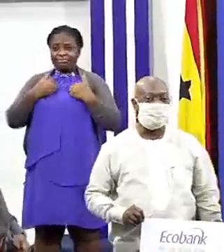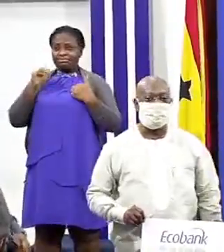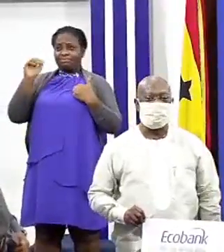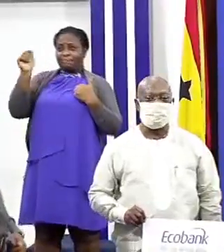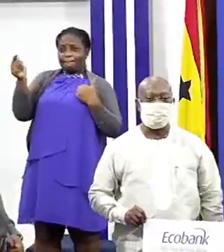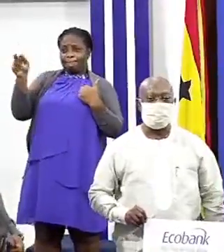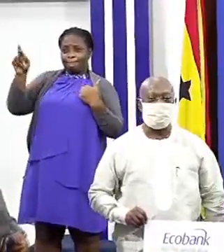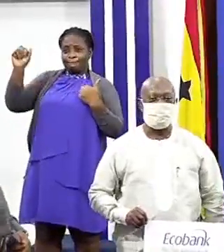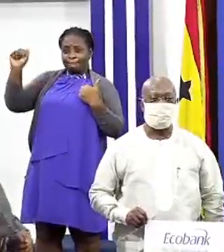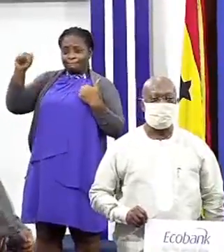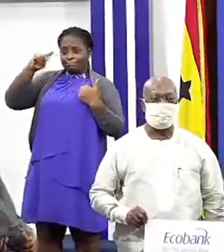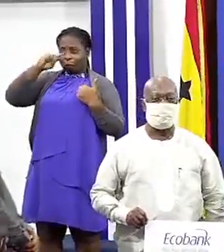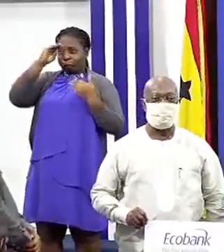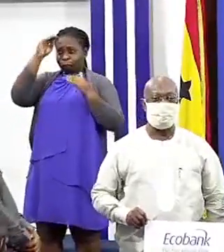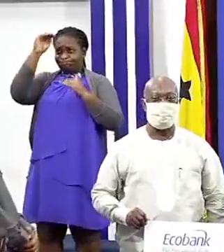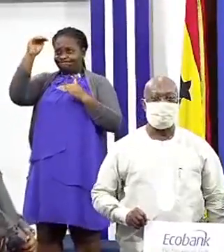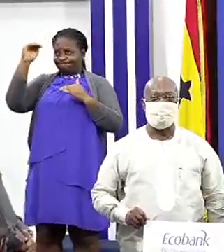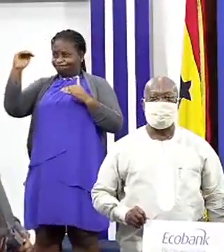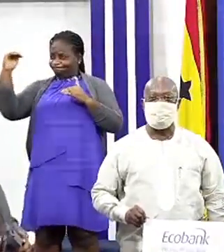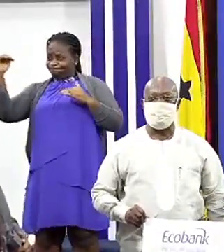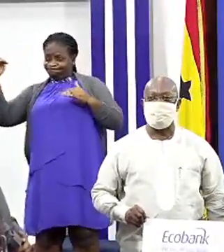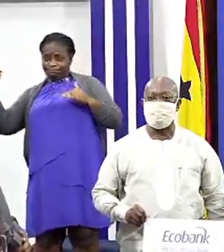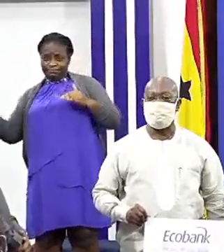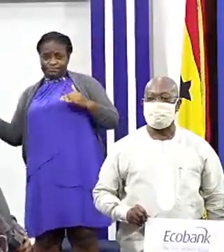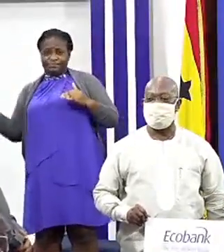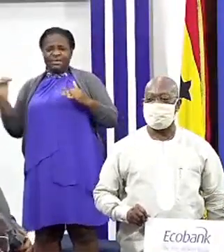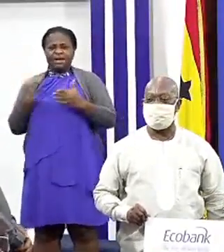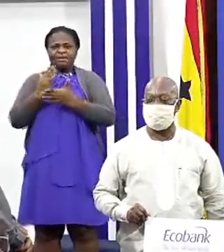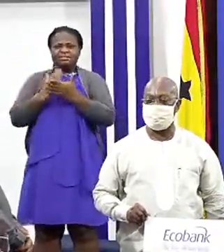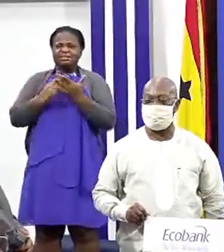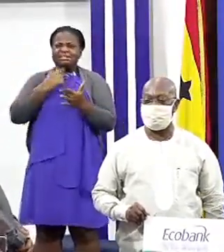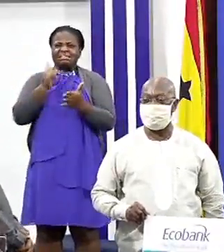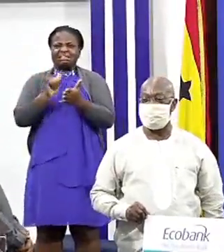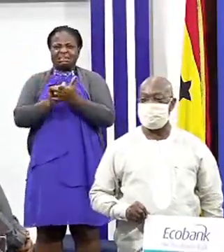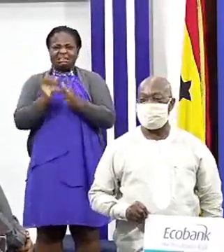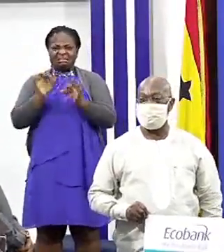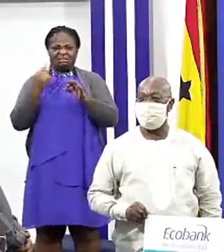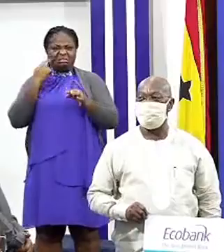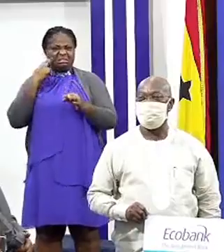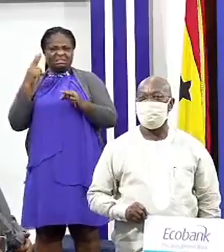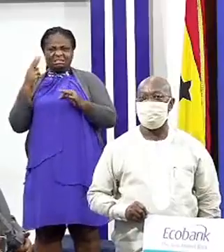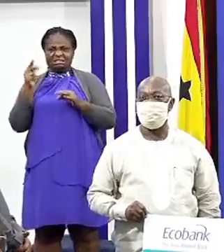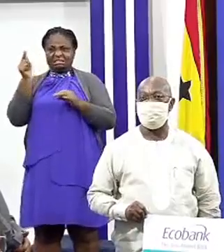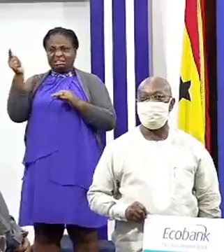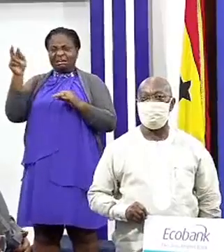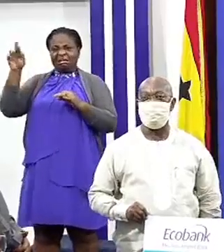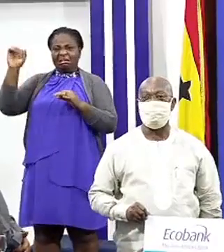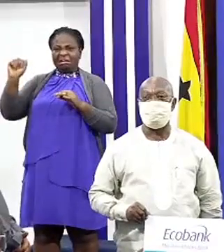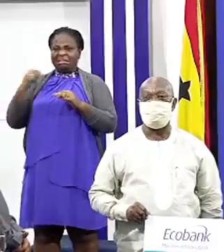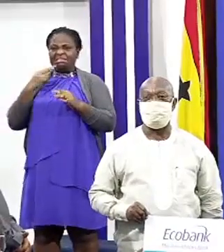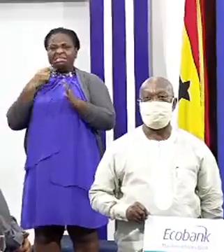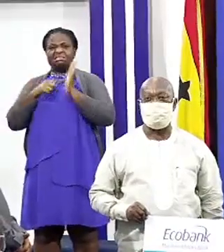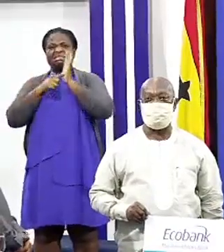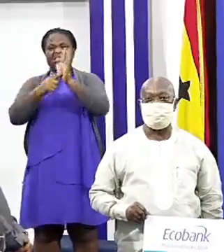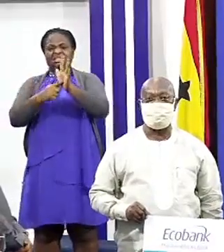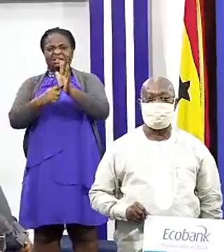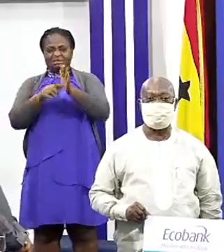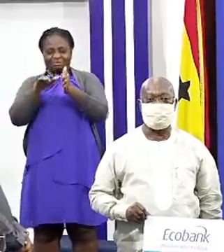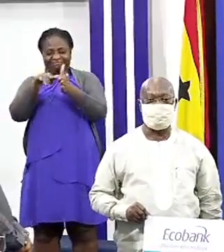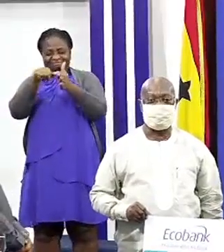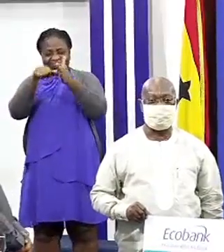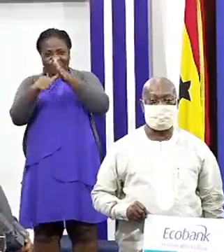there's a bar graph, there's a line graph. There are some who say that if you look at the line graph, it suggests that you are suppressing the